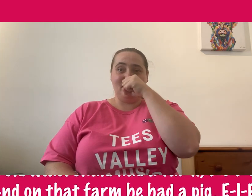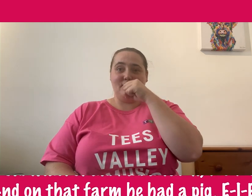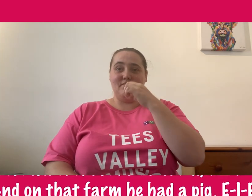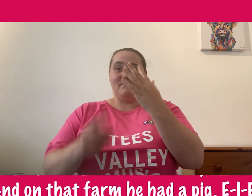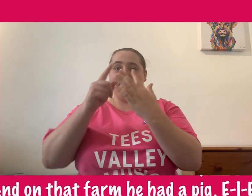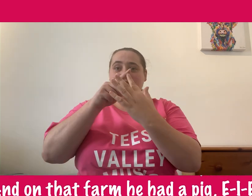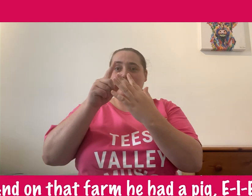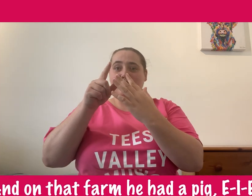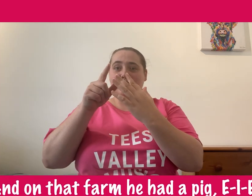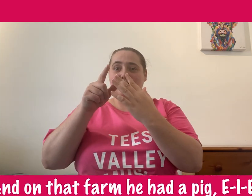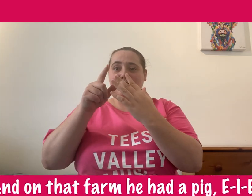pig,